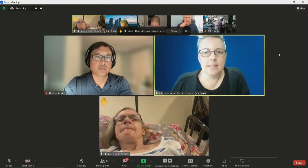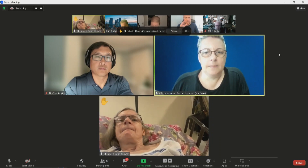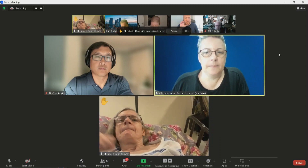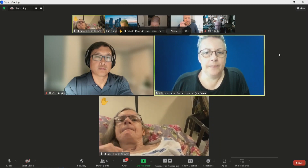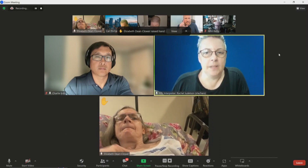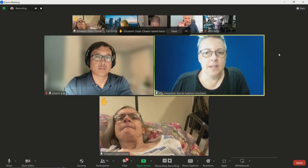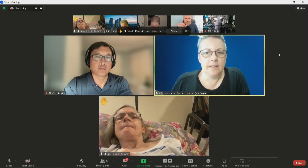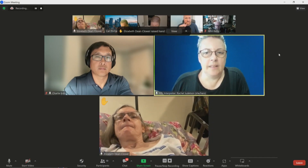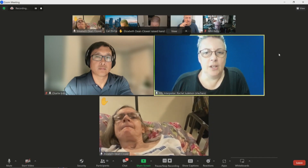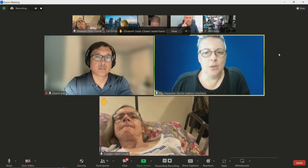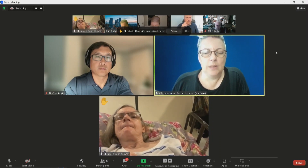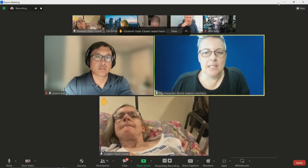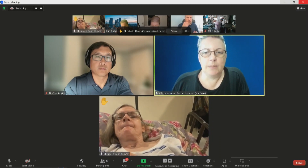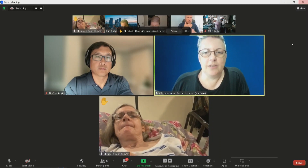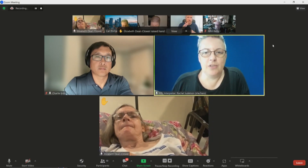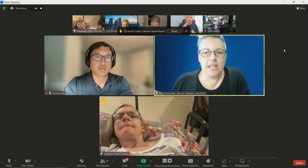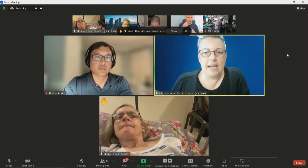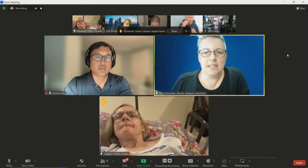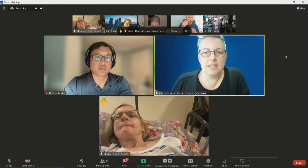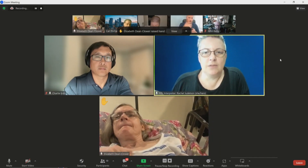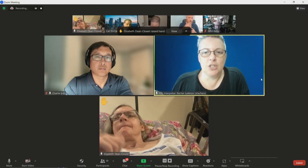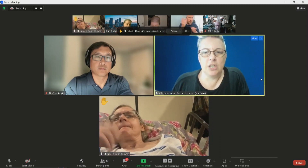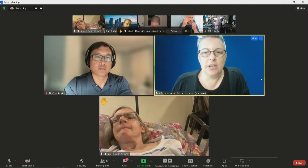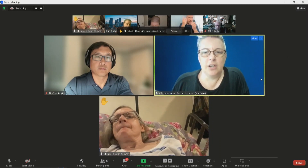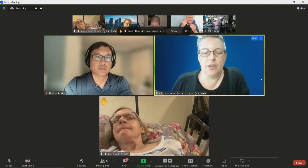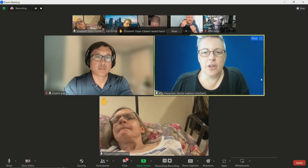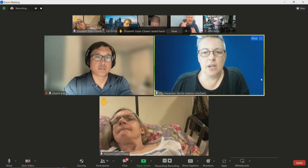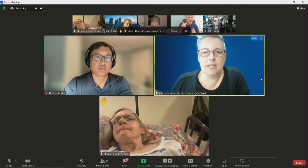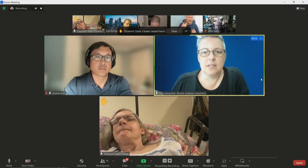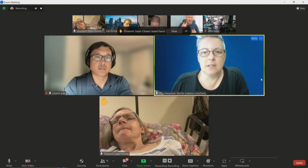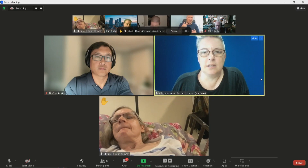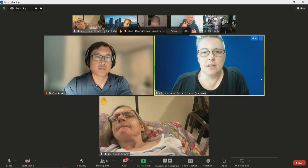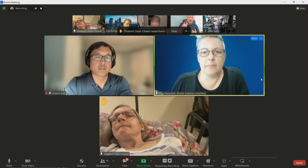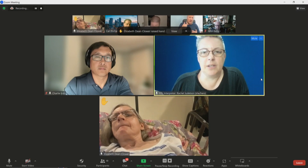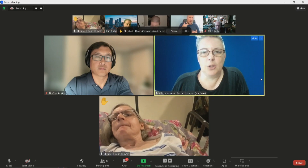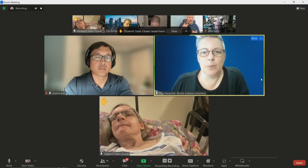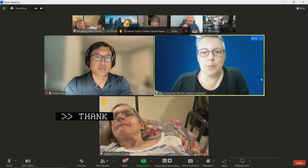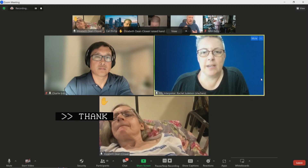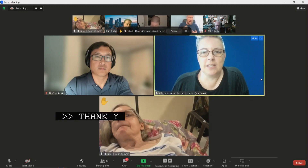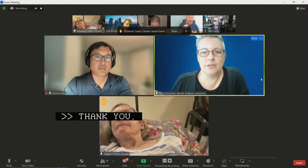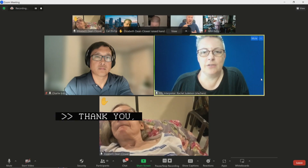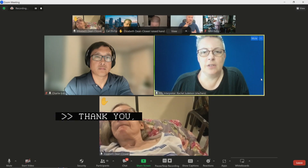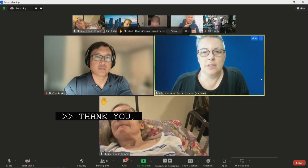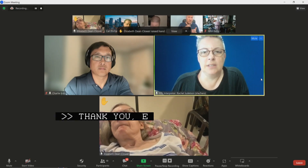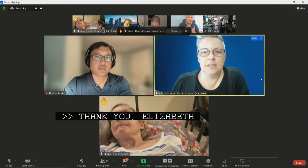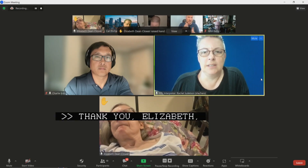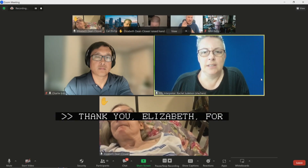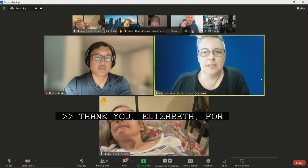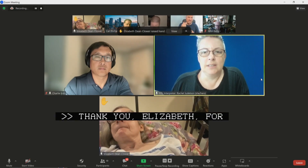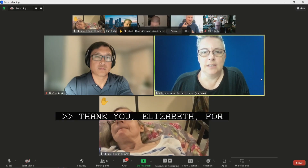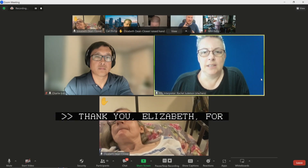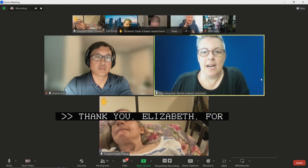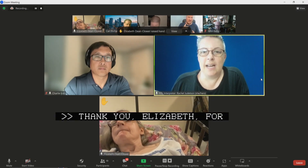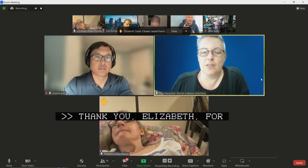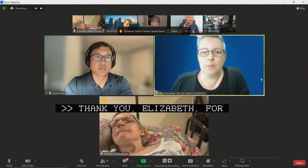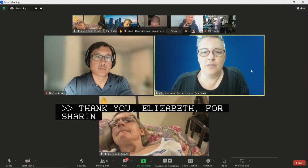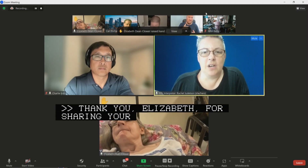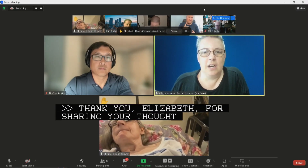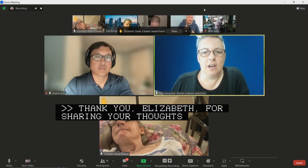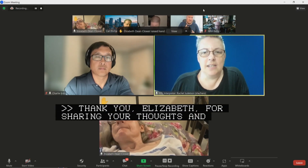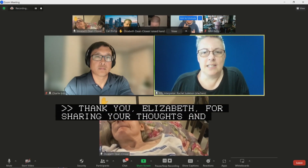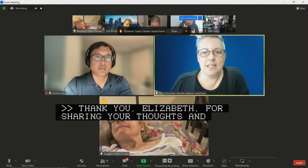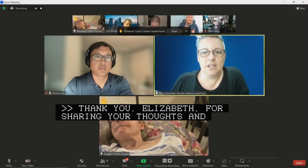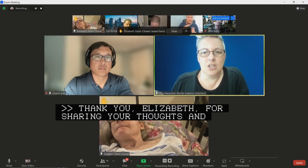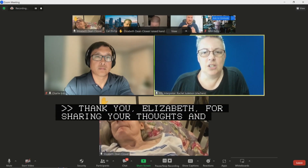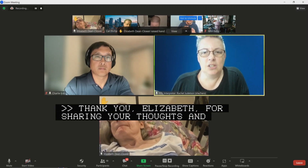Mrs. West, thank you, Elizabeth, for that, for sharing your thoughts and your perspective. I have to be